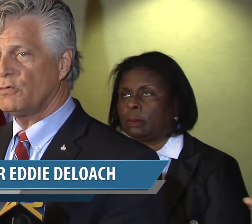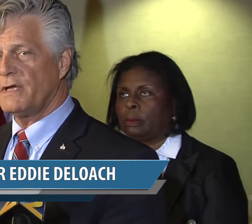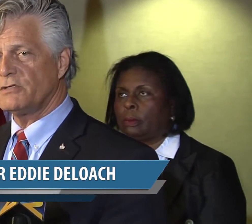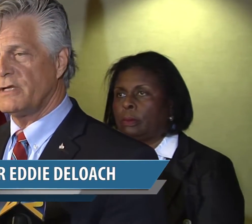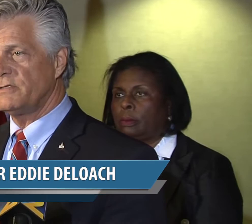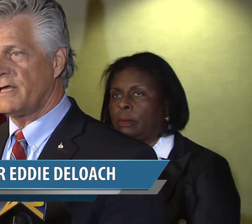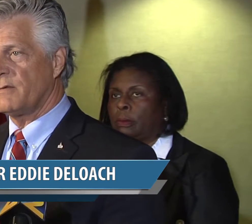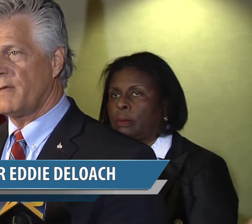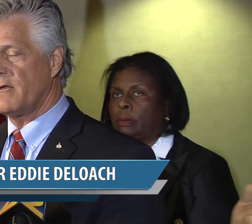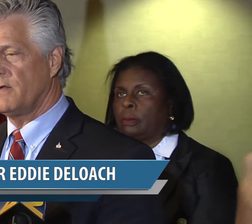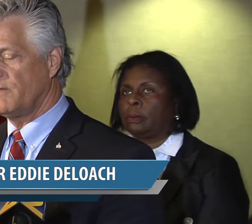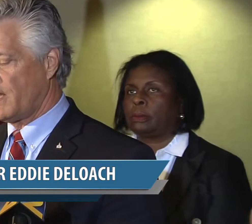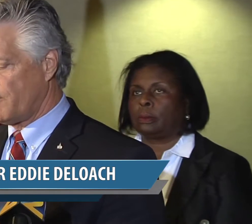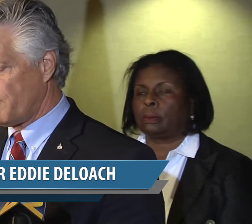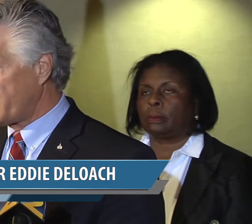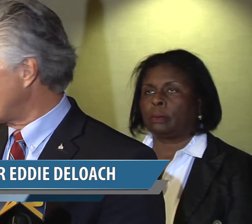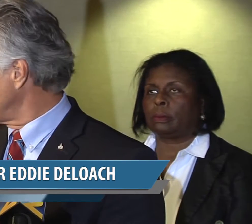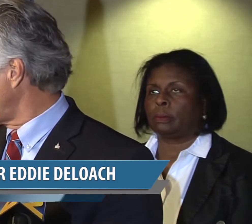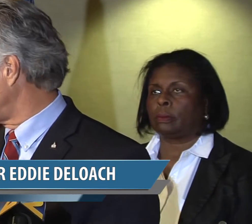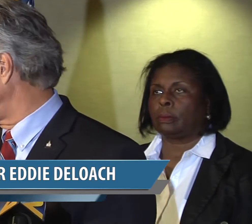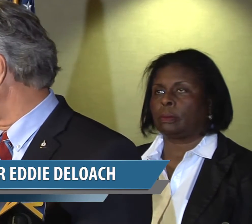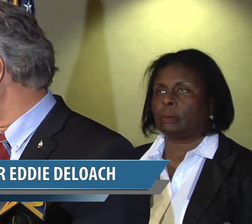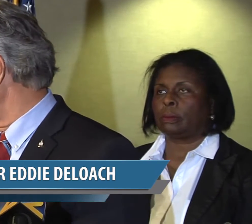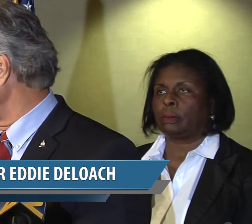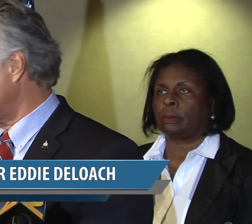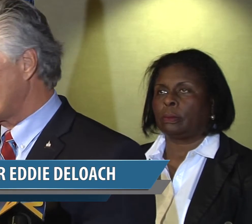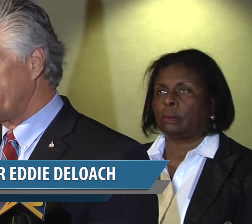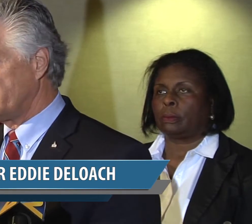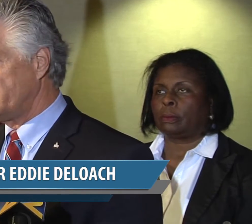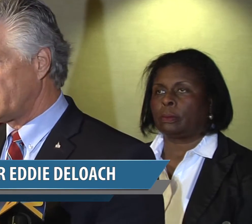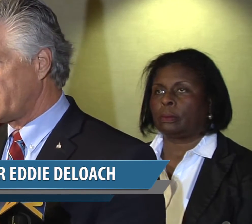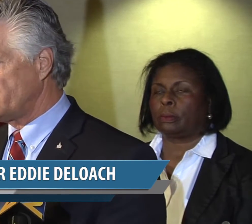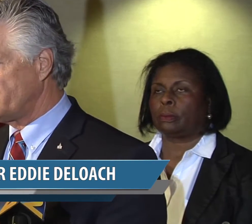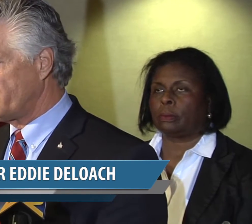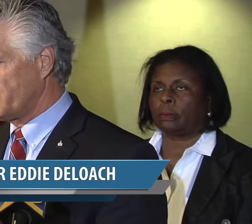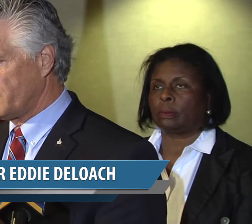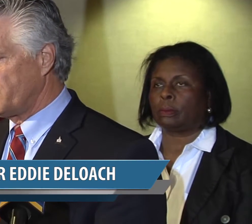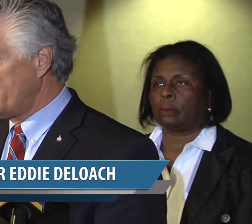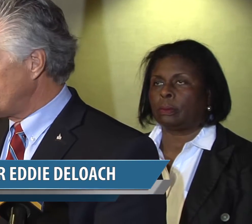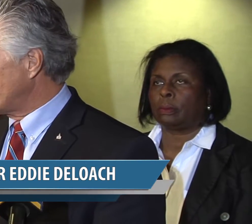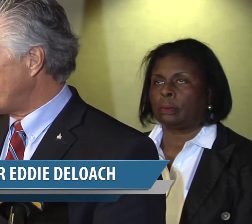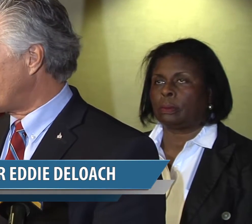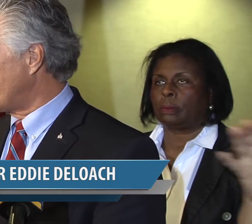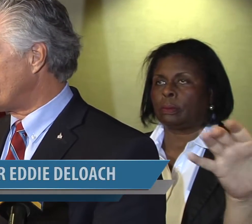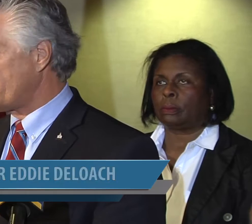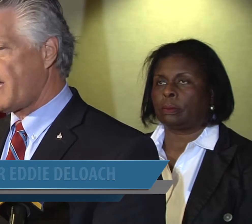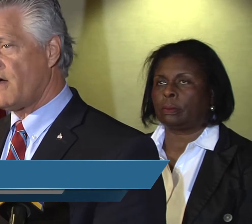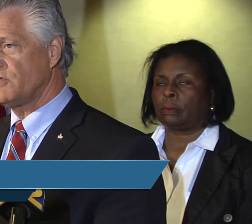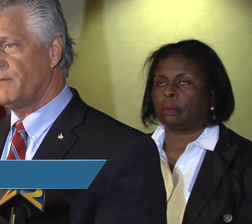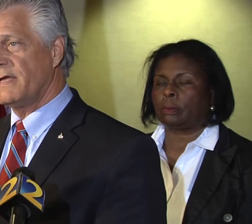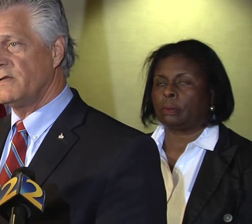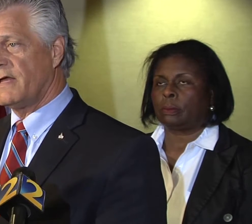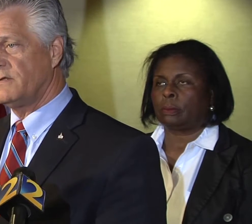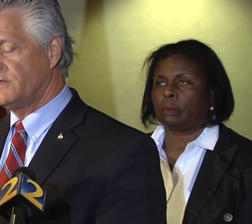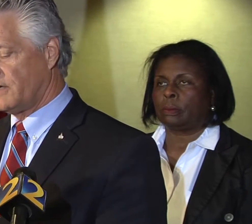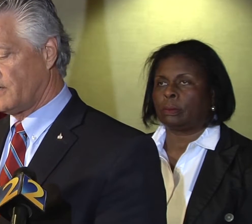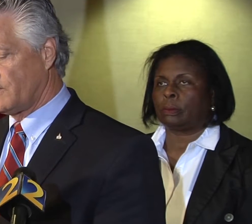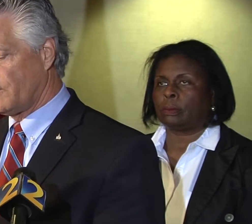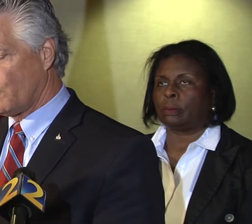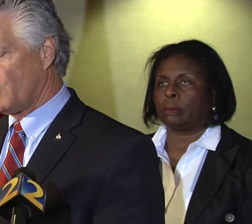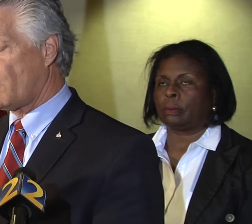the situation, and make things happen. I want to thank the delegation from the Senate and from the House to make